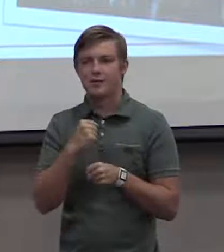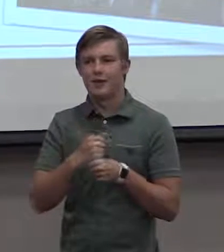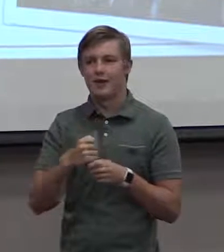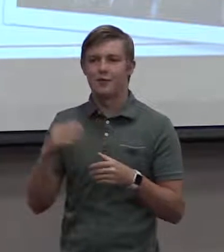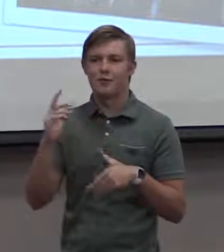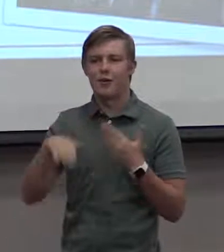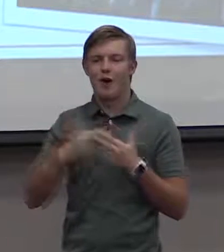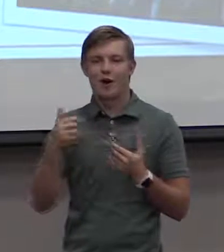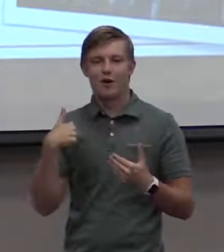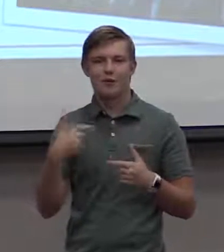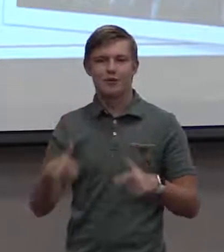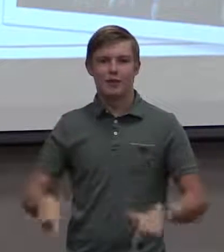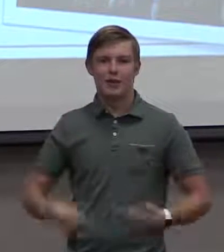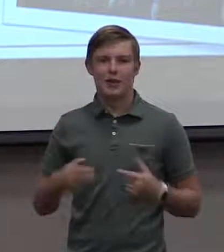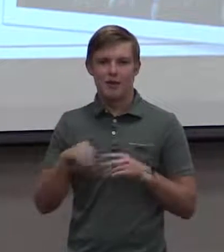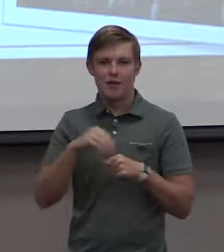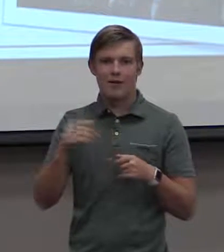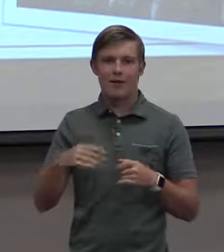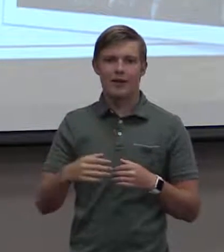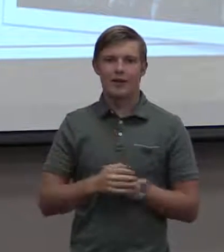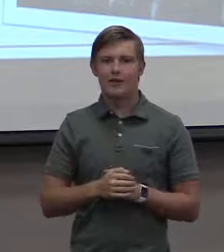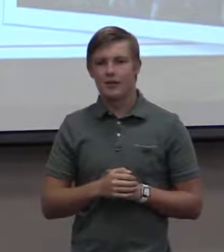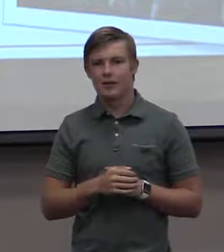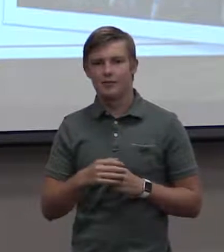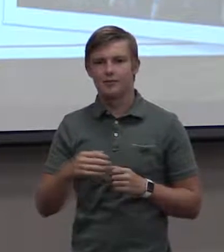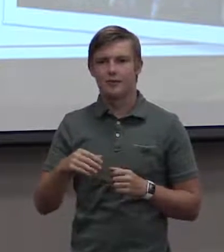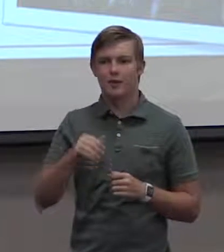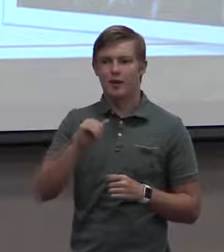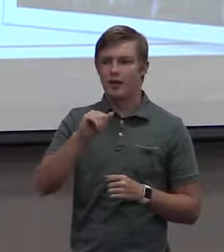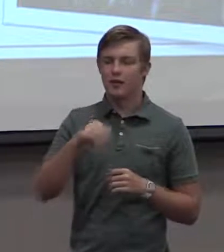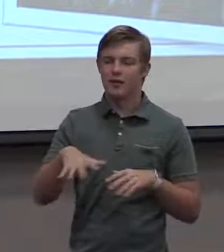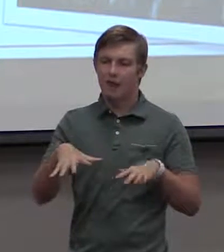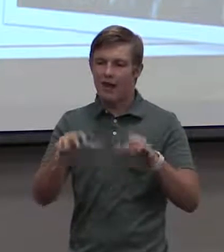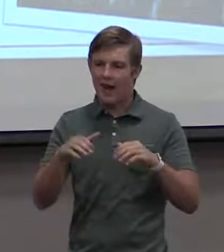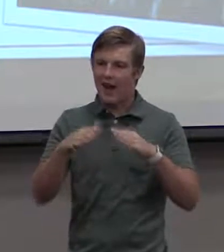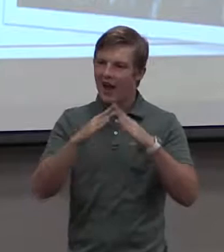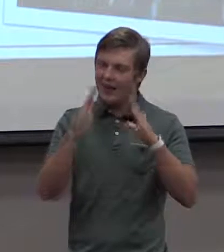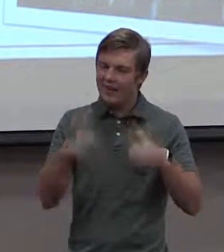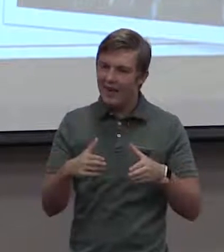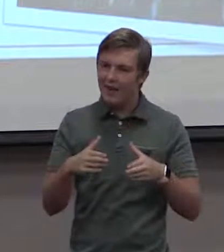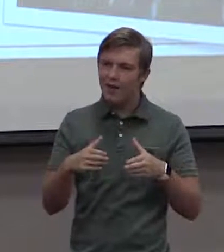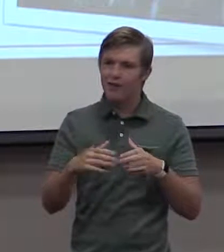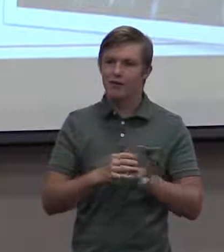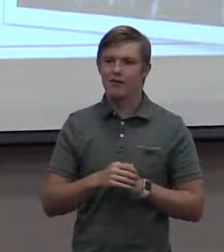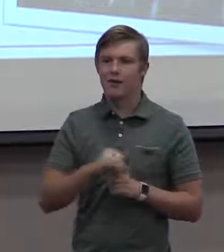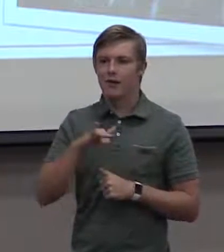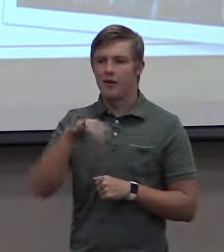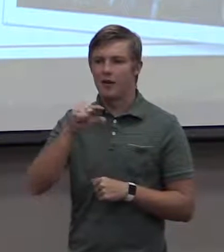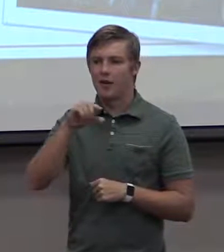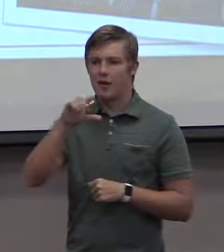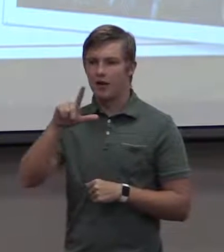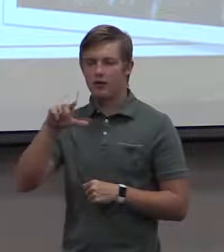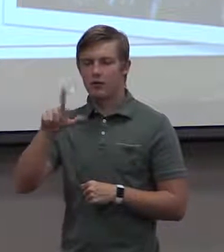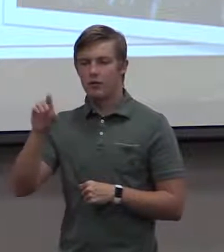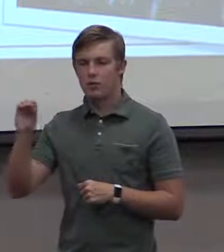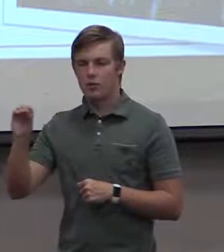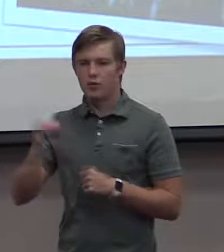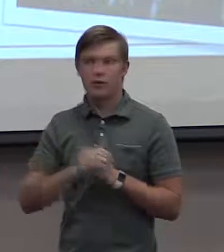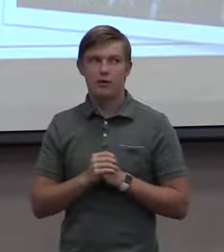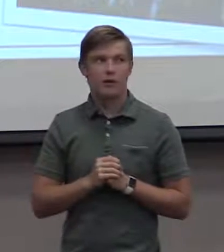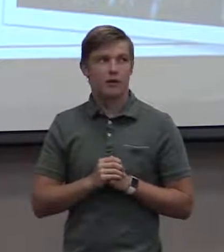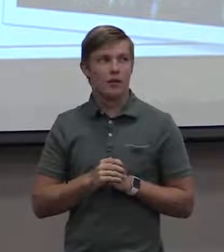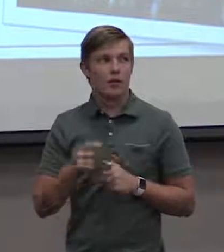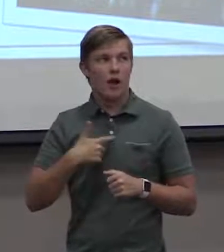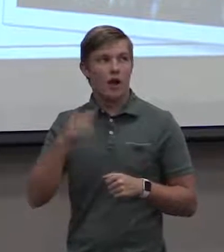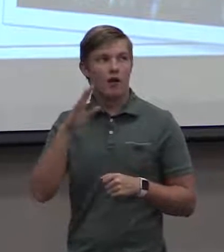Alaska. There's some nuggets of truth in all those shows, but most of that's kind of over-dramatized and stretched pretty far. So I want to talk a little